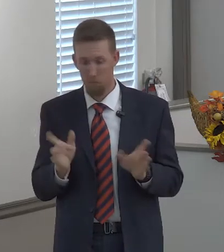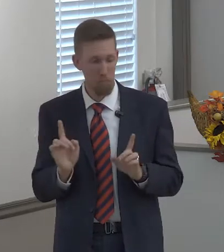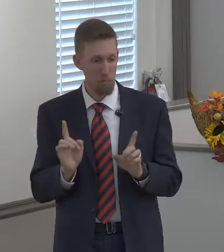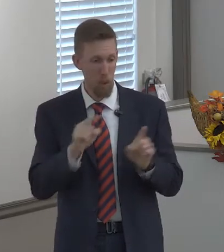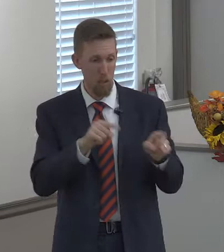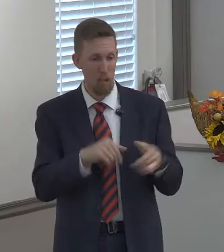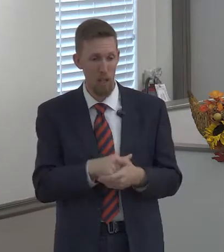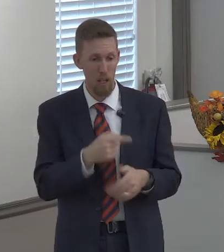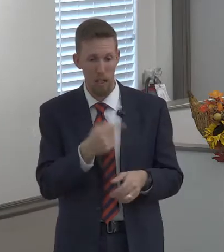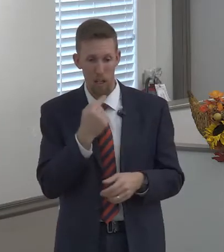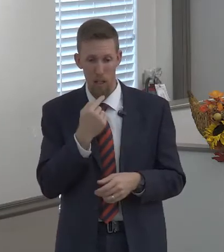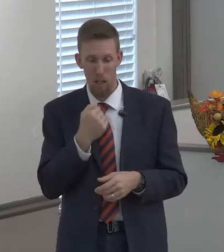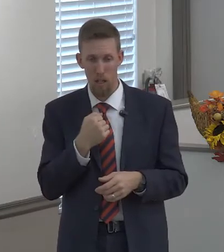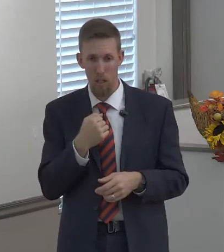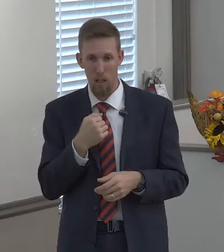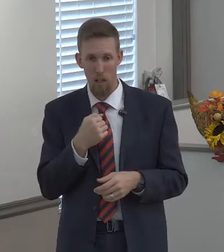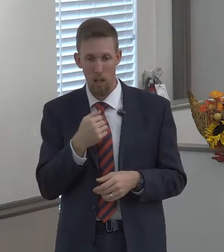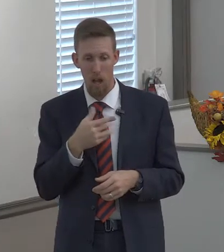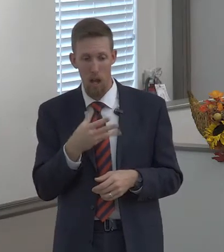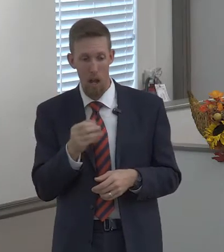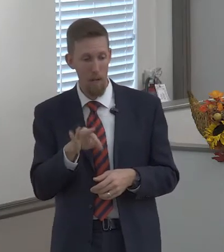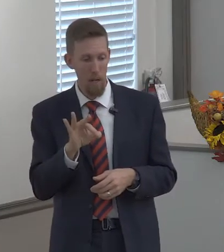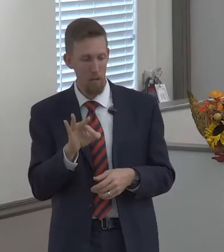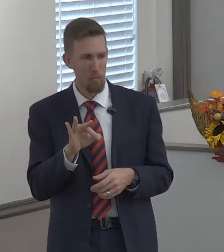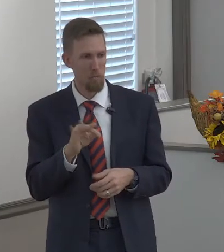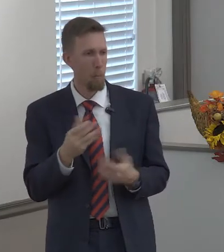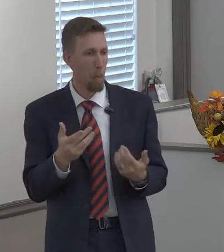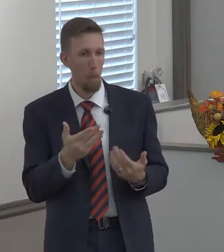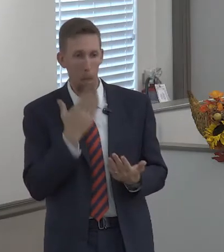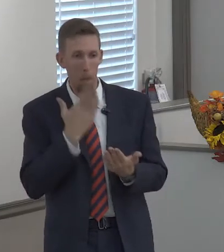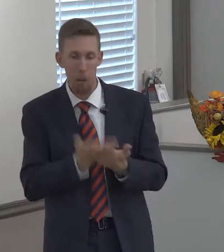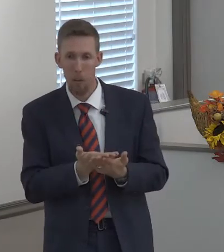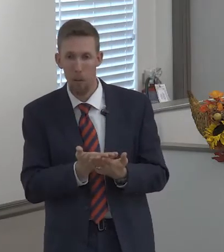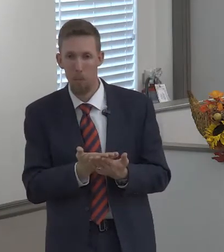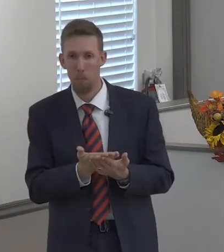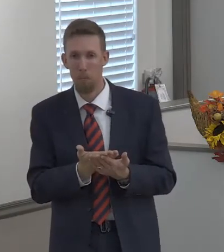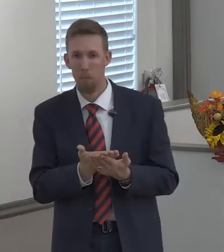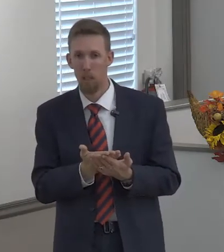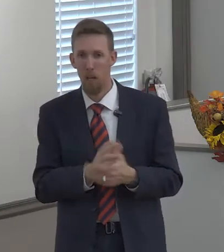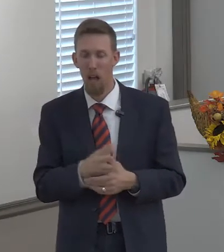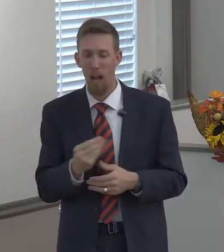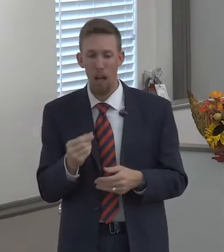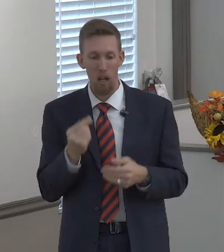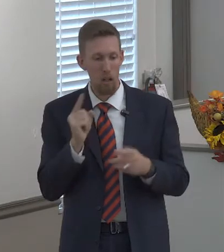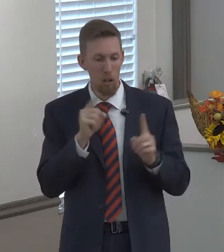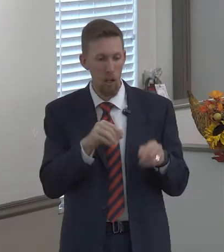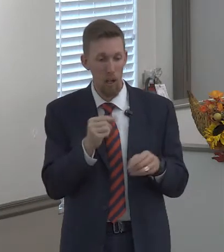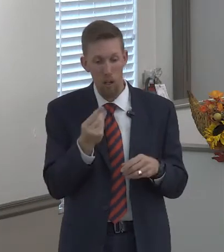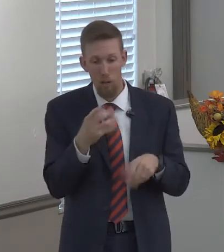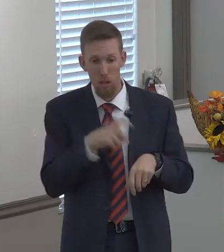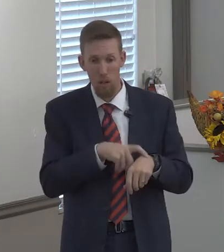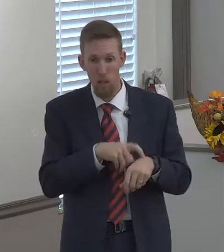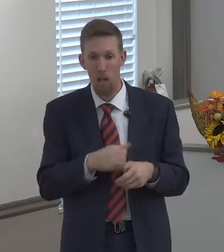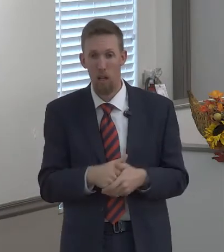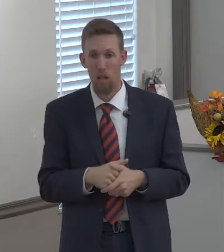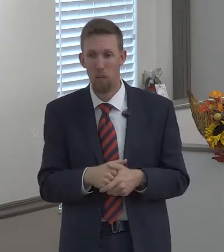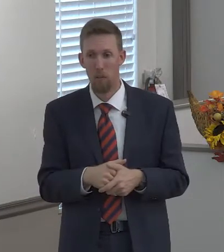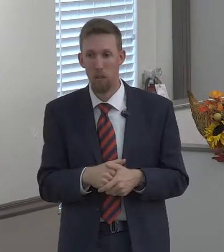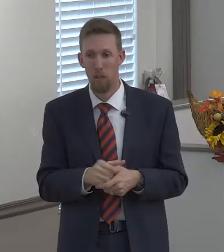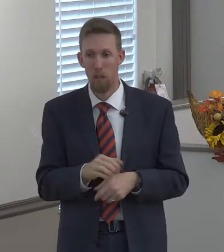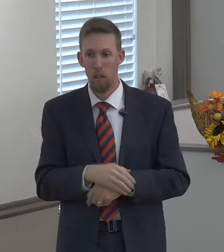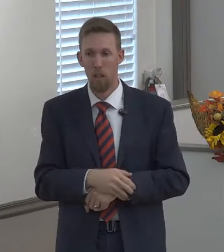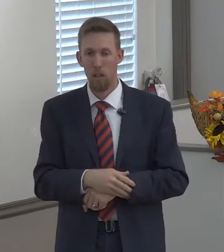we got in, and I remember, well, we finally came. And Sunday morning, wow, okay, that's good, we'll come back.